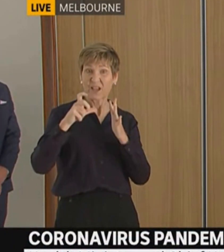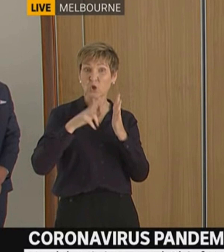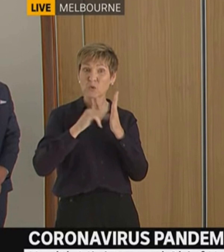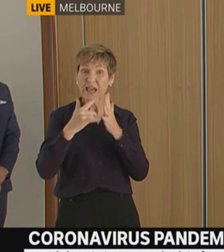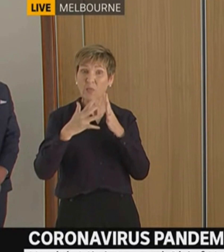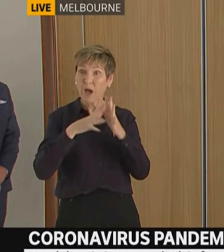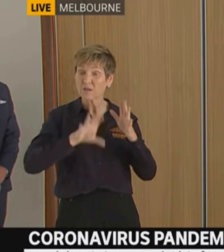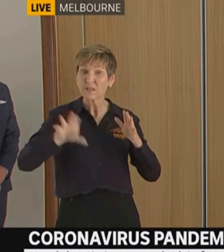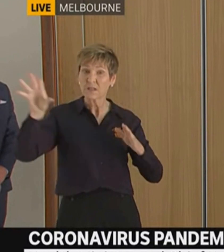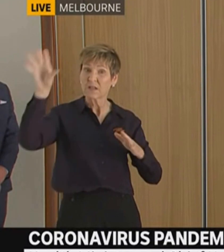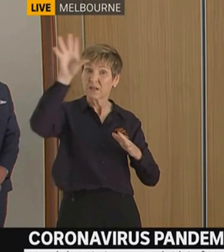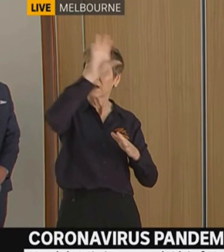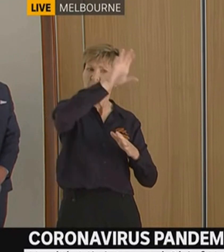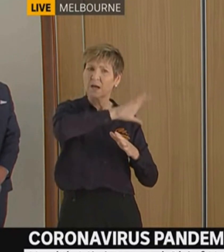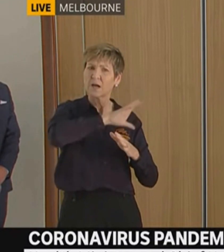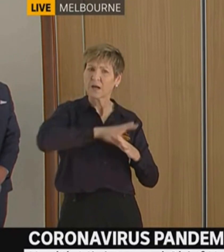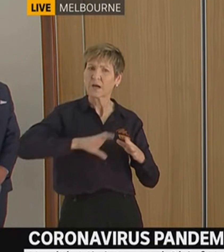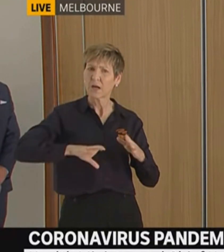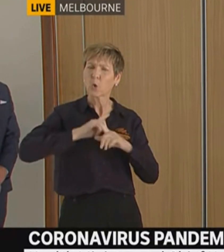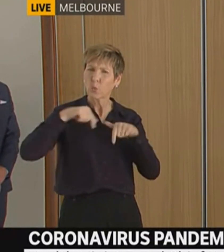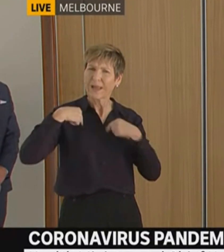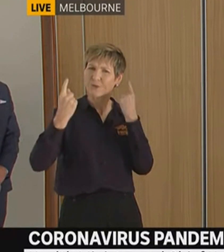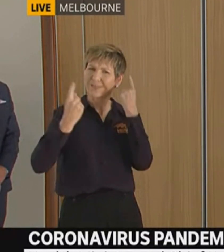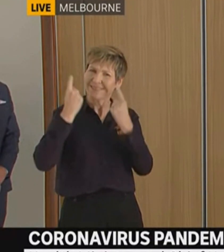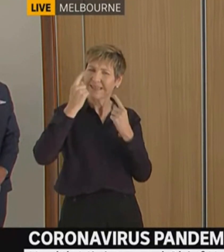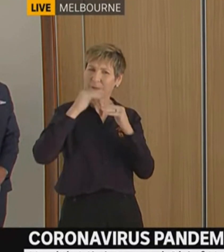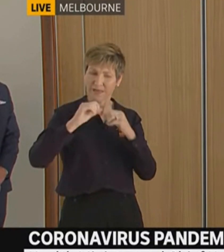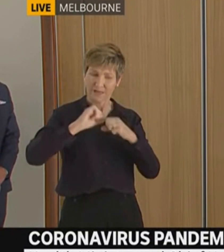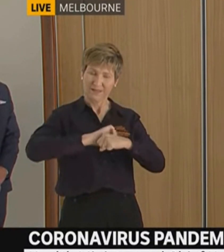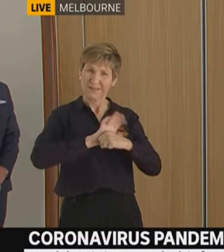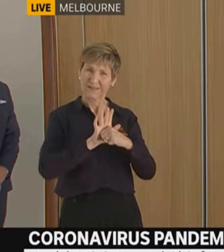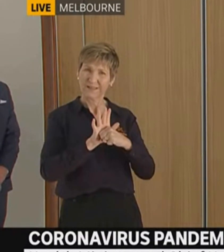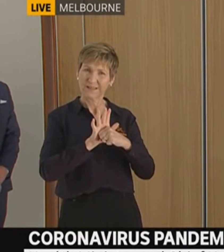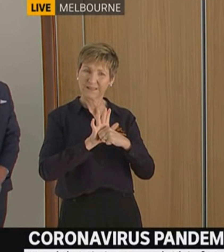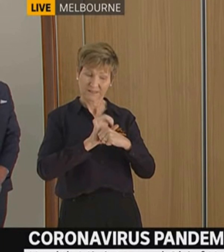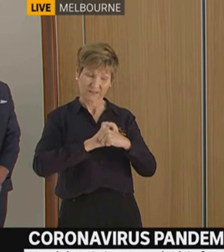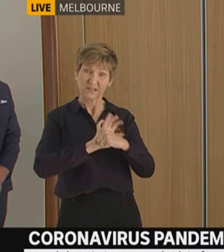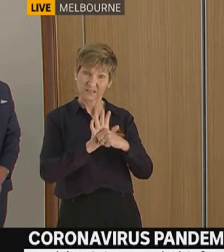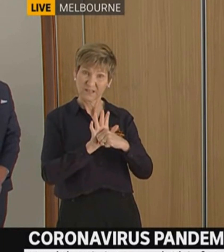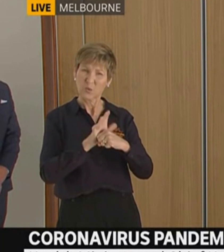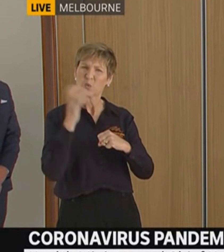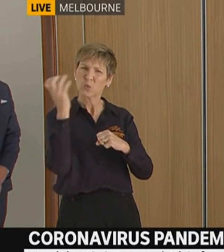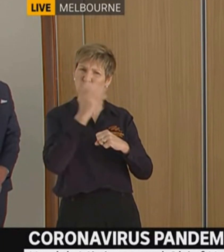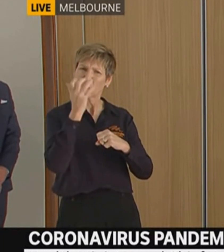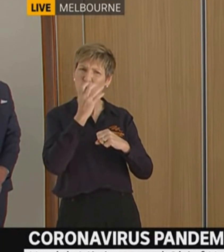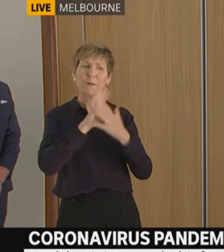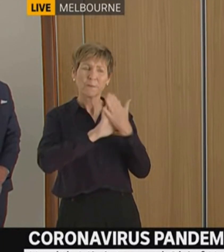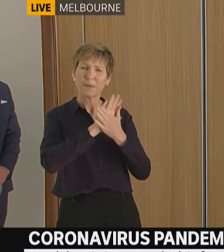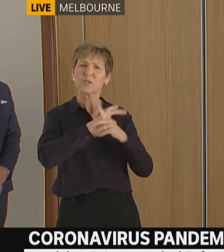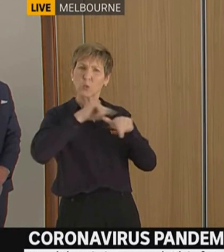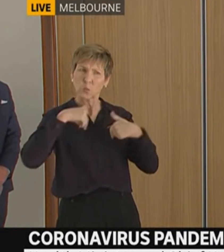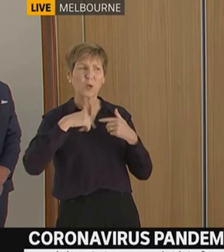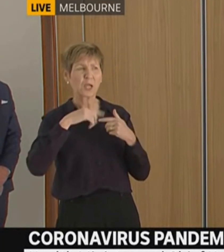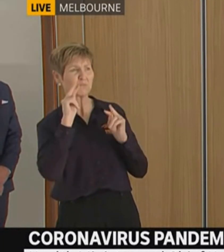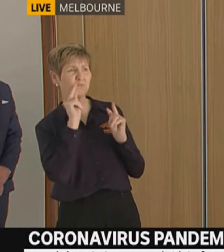the expert medical advice. And I'm proud to say that that expert medical advice has been very much